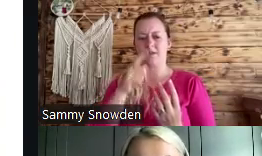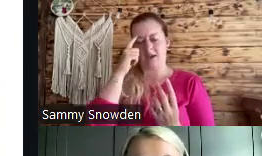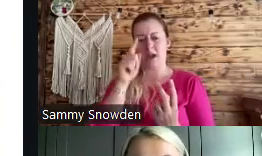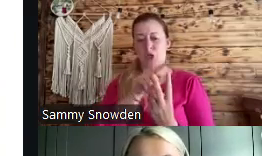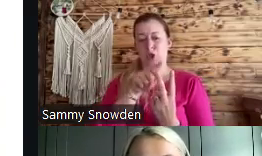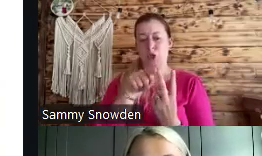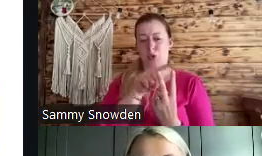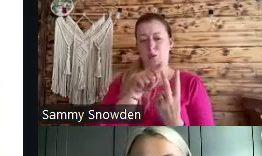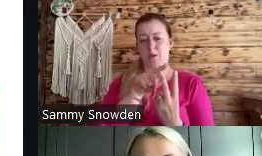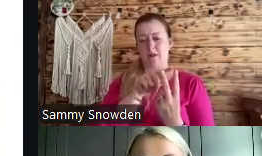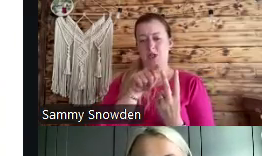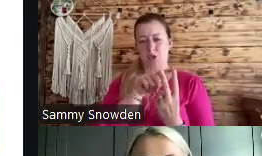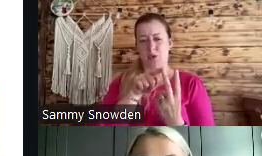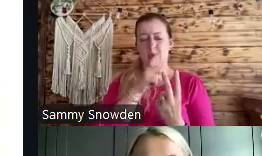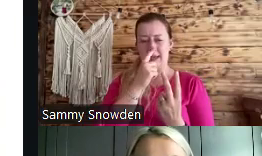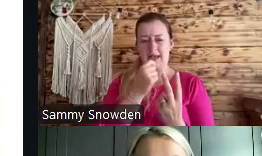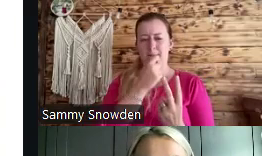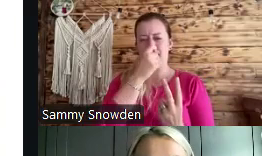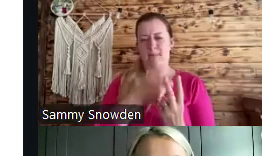money as well.